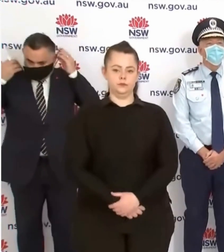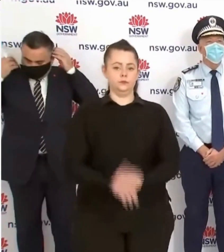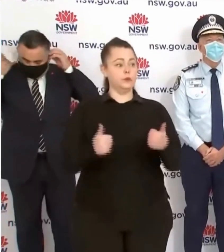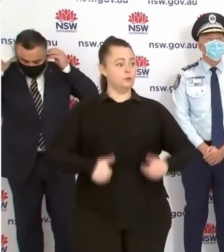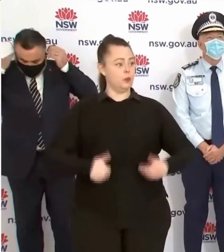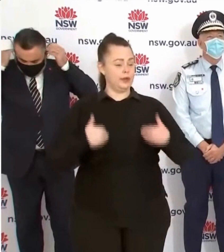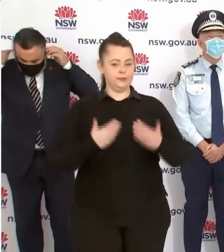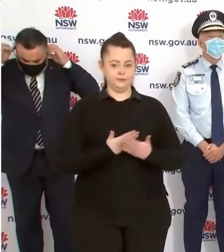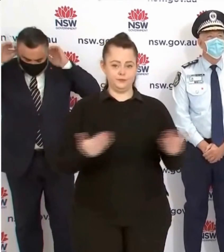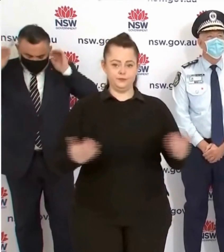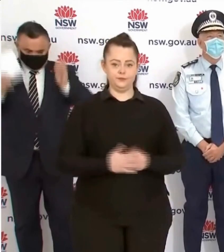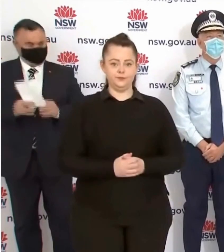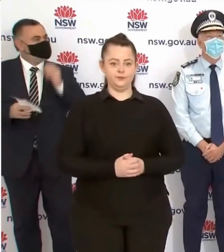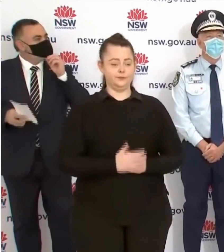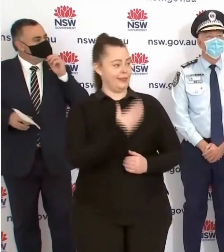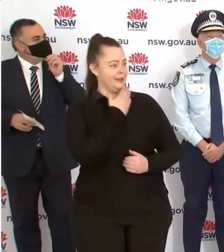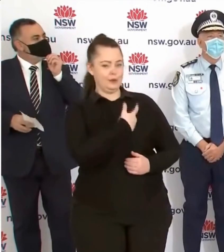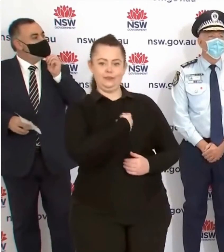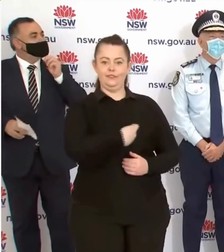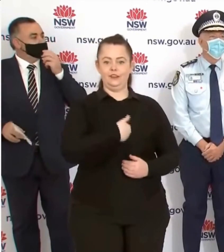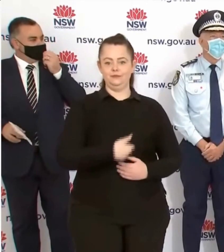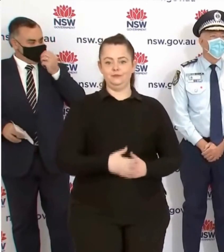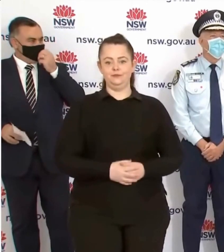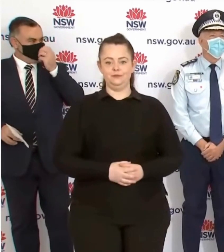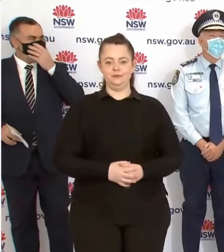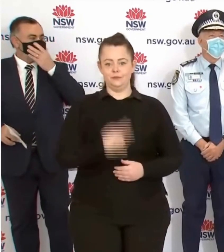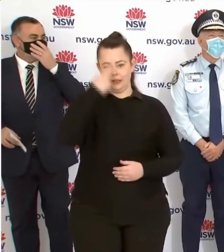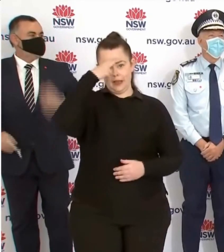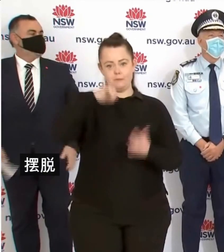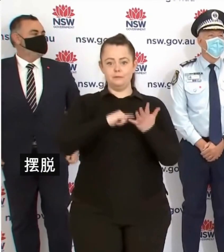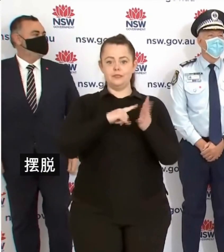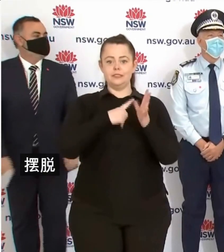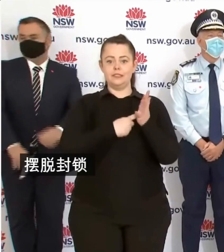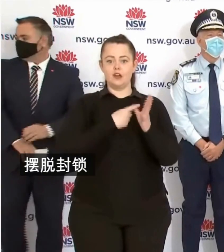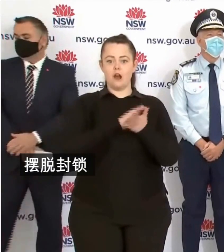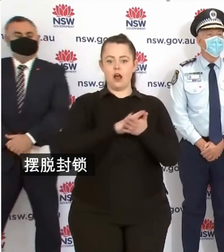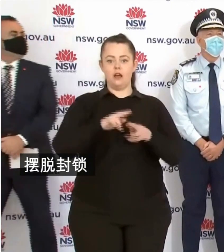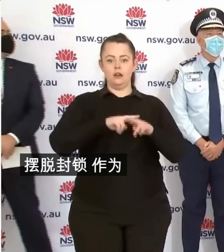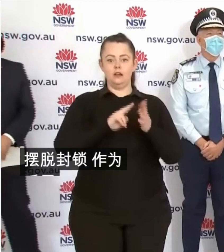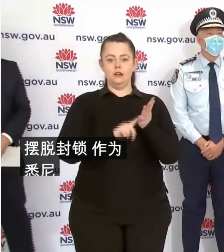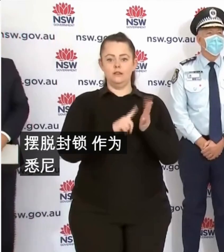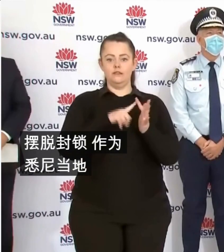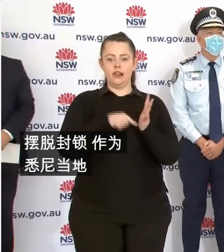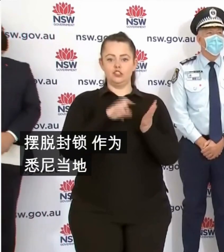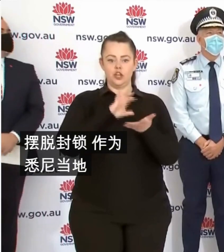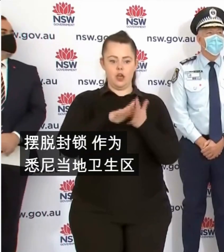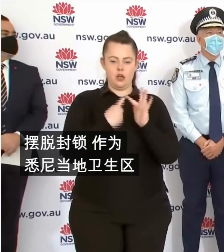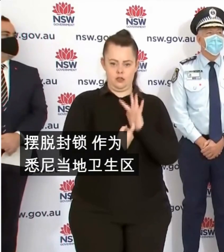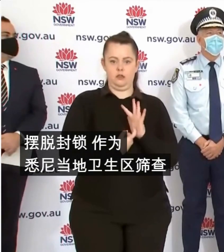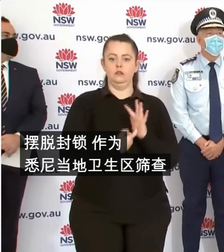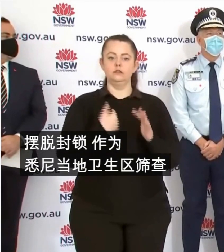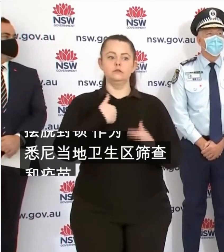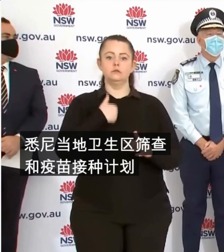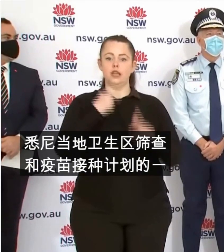Good morning, everyone. Thank you for the welcome. My name is Sarah Fletcher, and I'm a nurse manager working as a part of Sydney Local Health